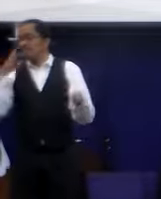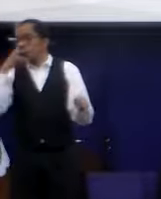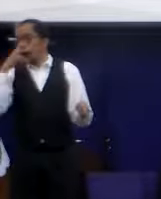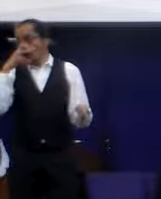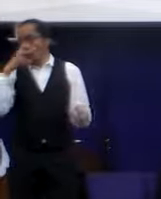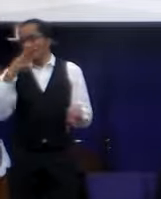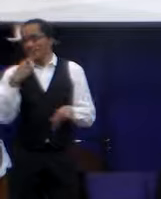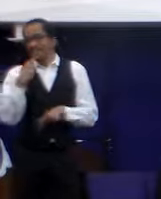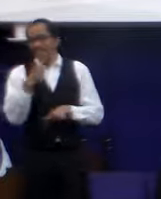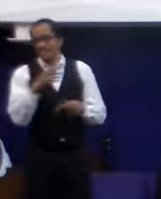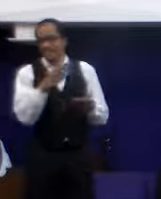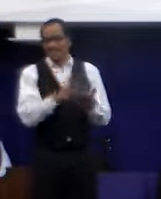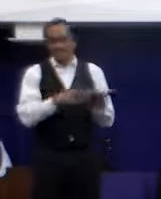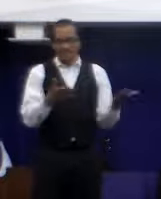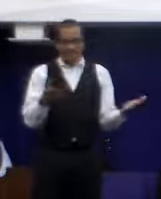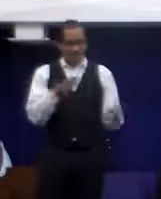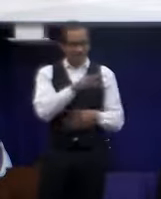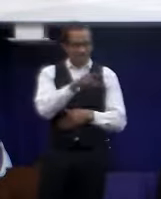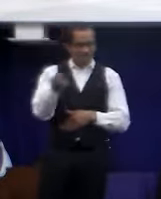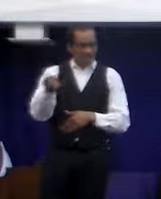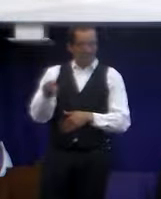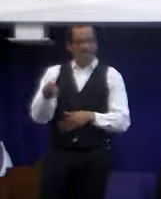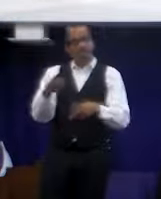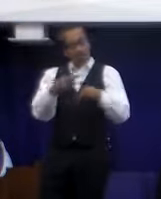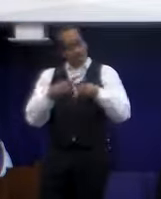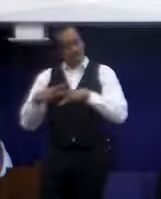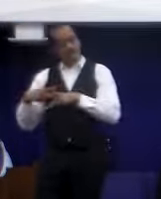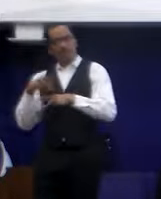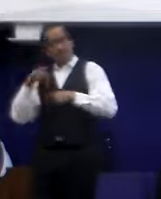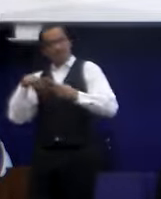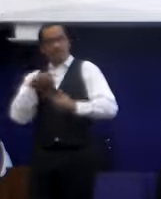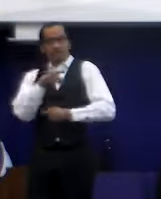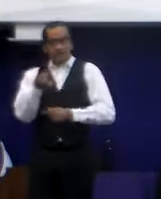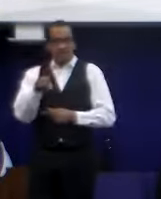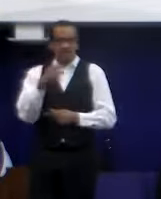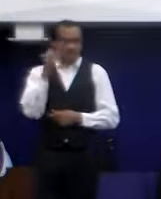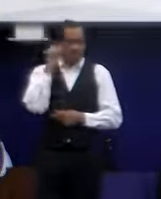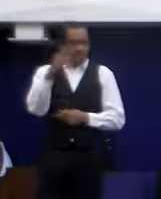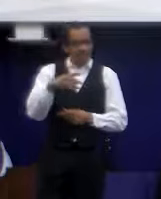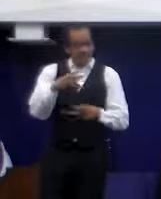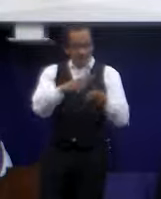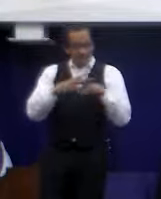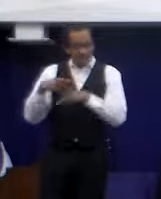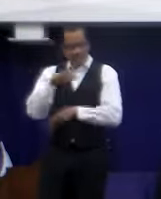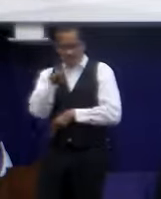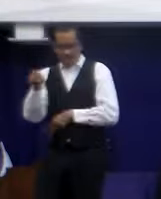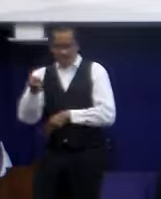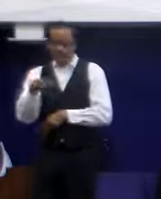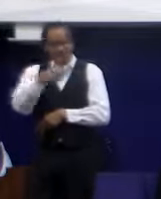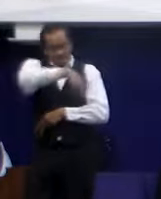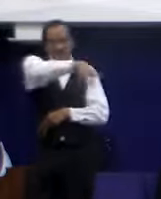people say something to you like that, it's because they care about you. So if I didn't care about it, I'm just going to break your neck.